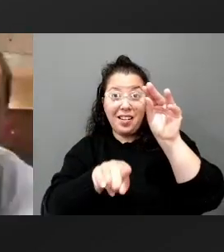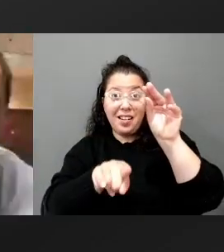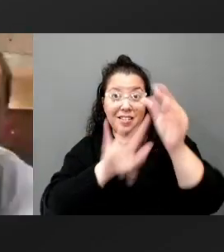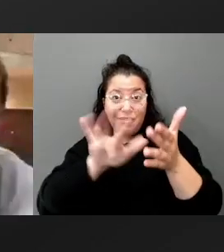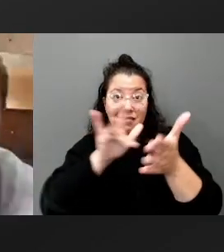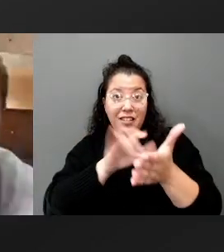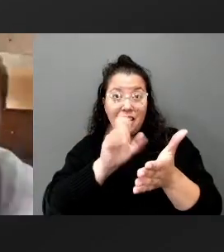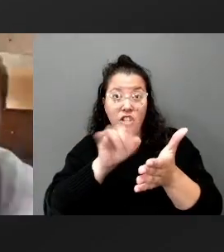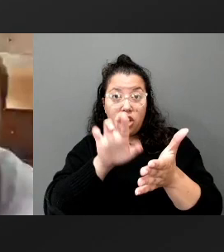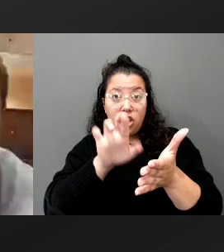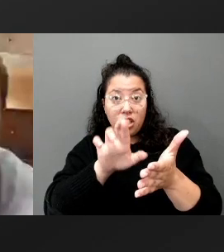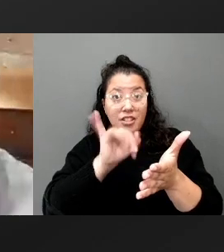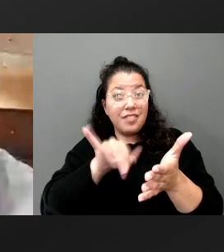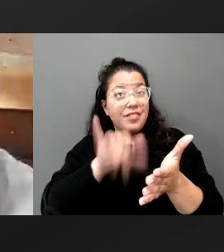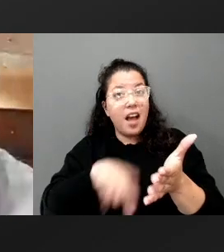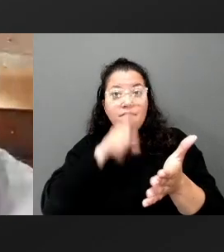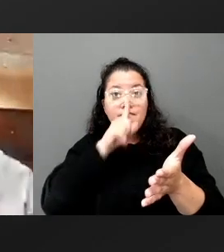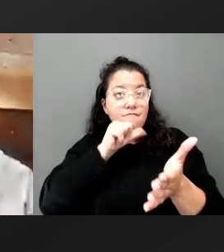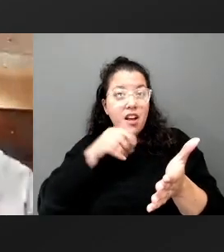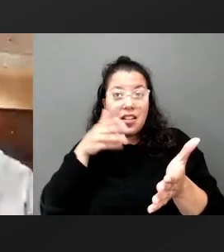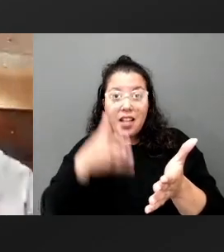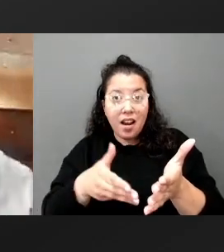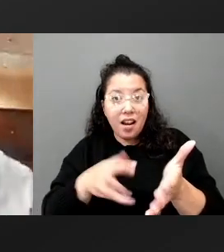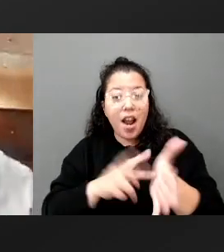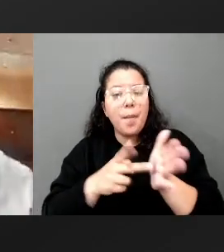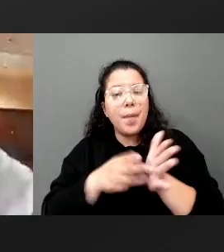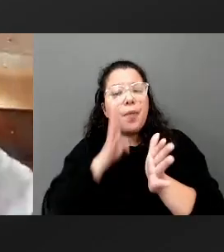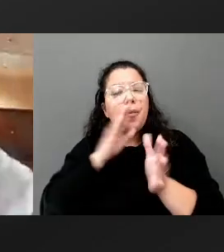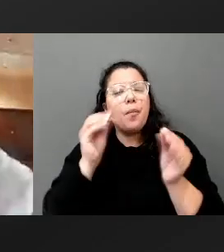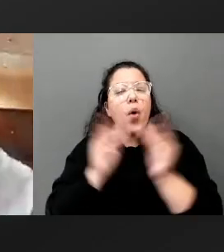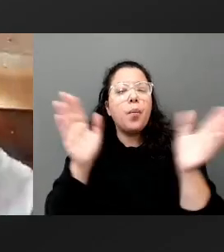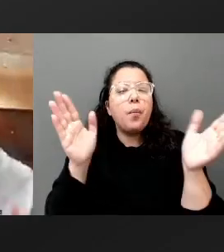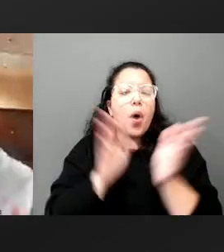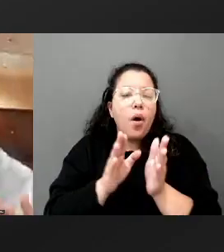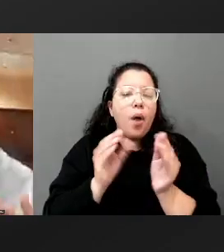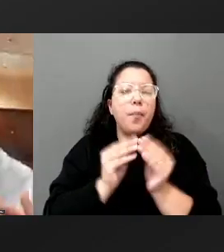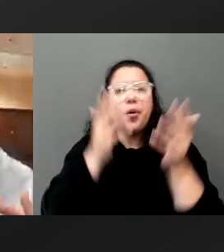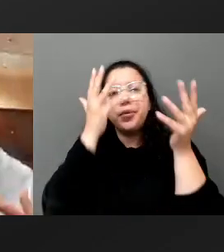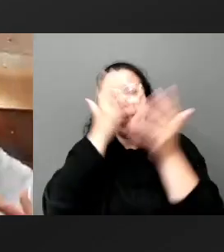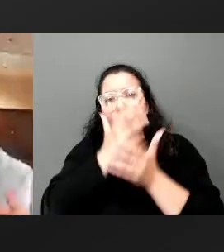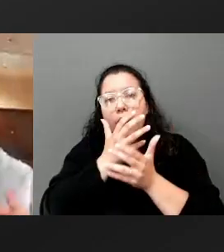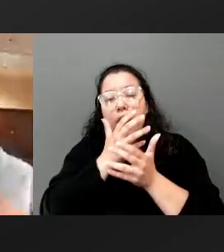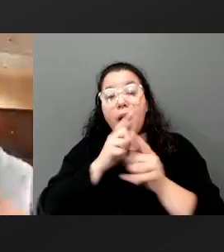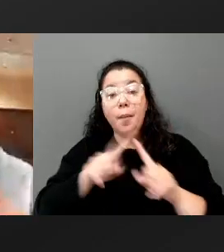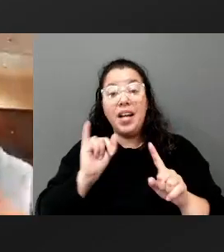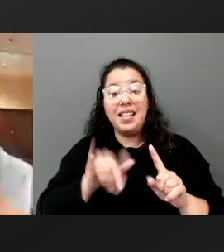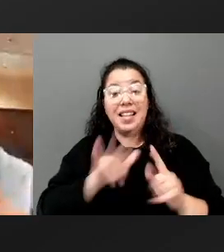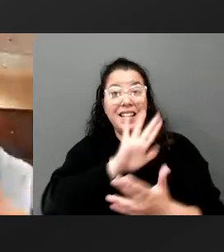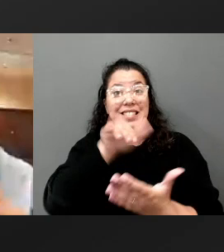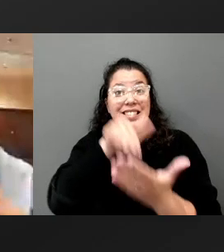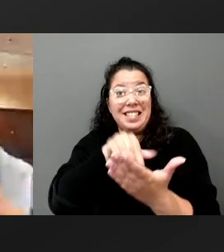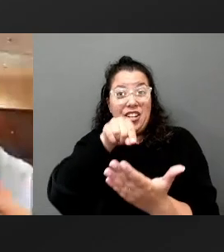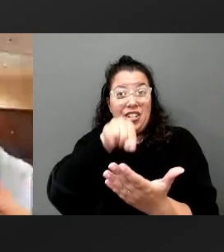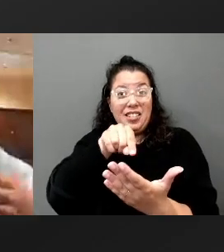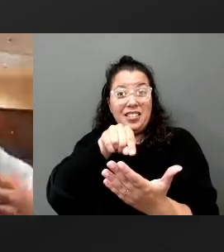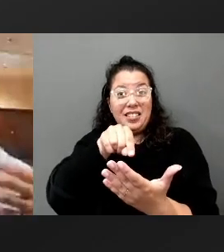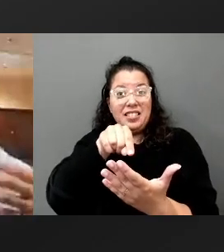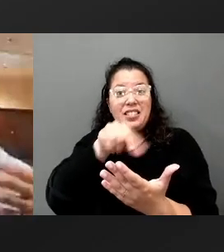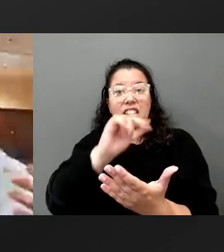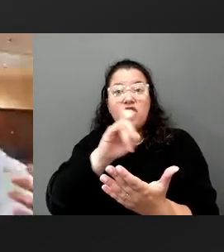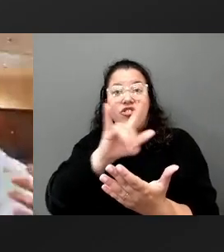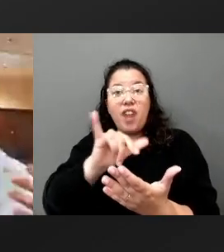these galaxies would be much smaller. They would be much fainter. So what the cluster does is it both makes distant